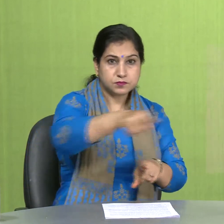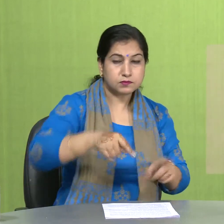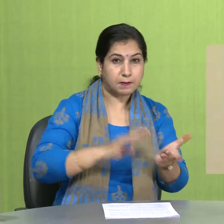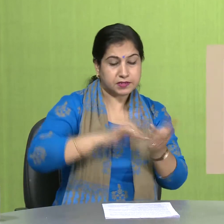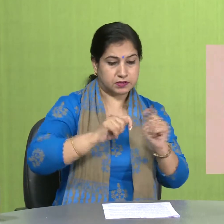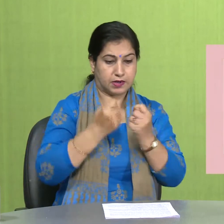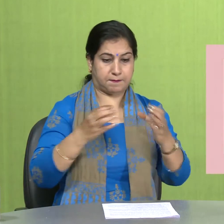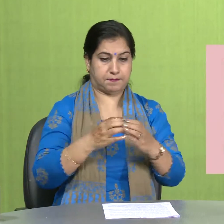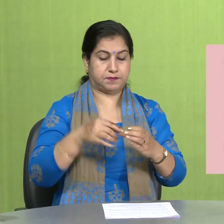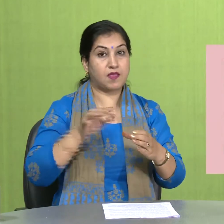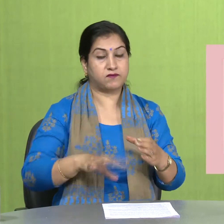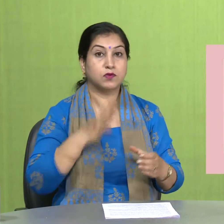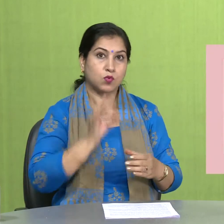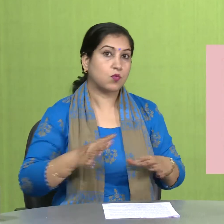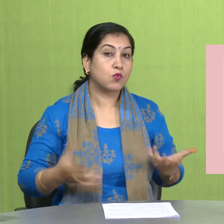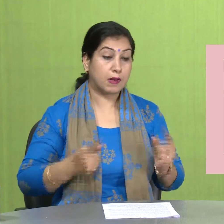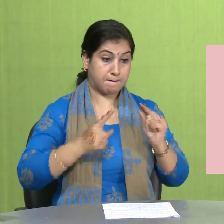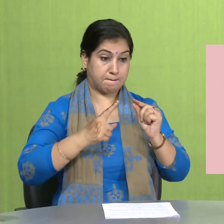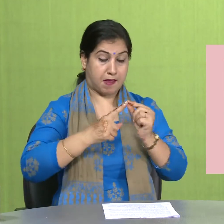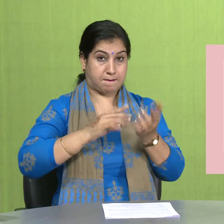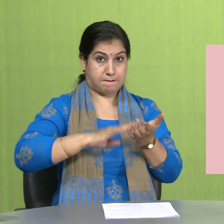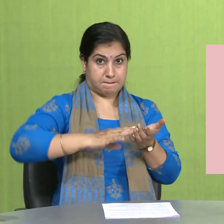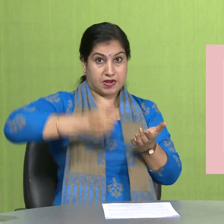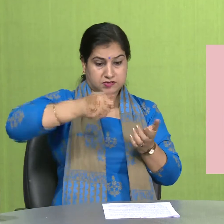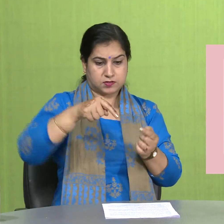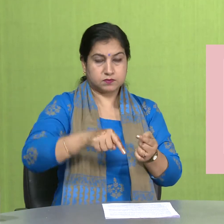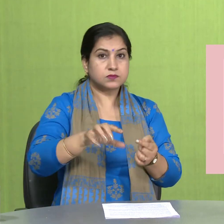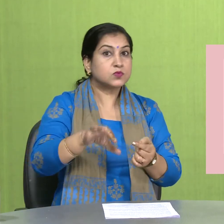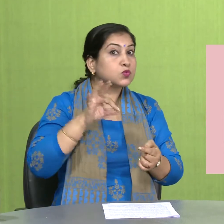It is true that the Prime Minister is appointed by the President.